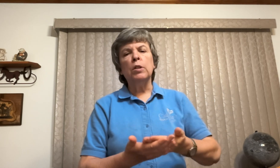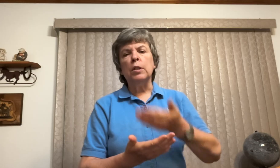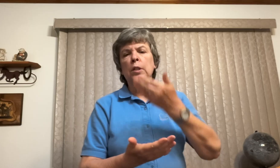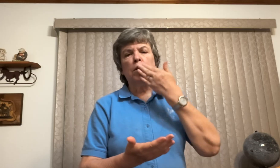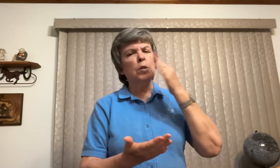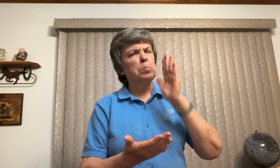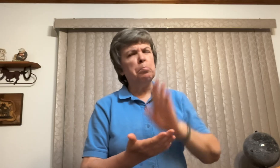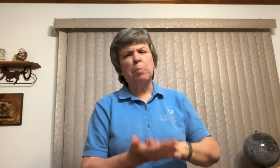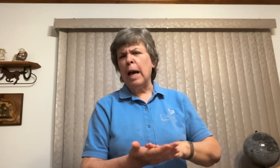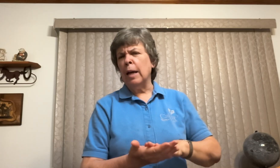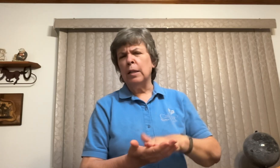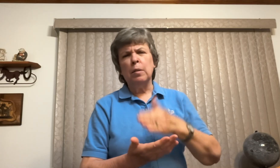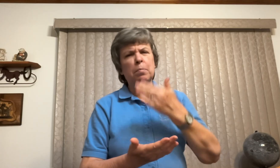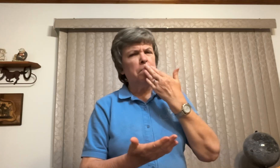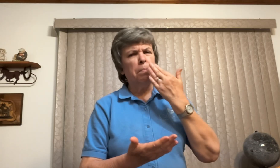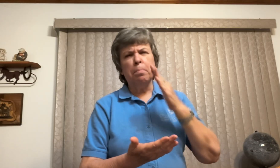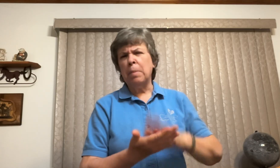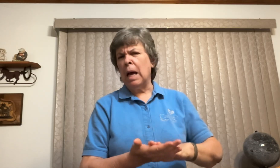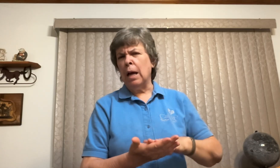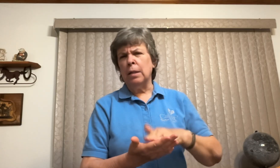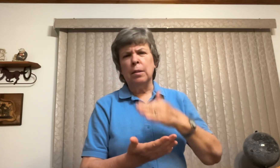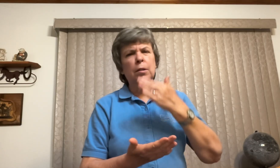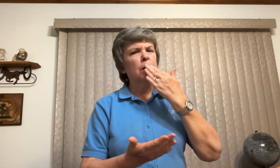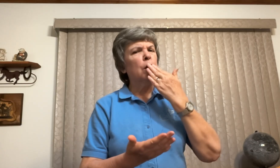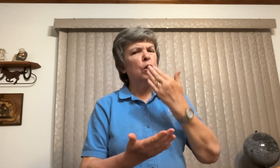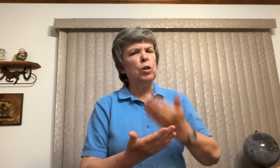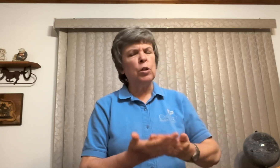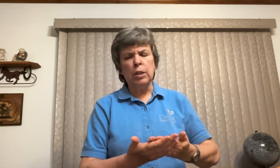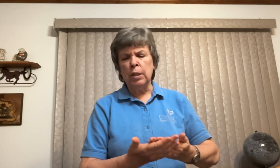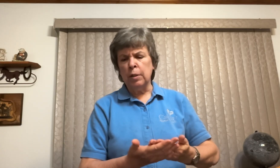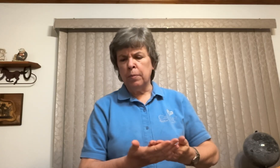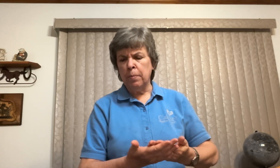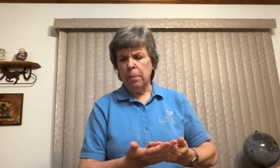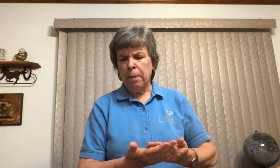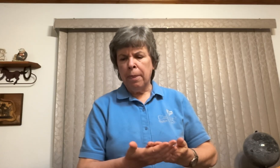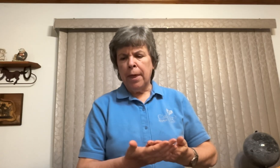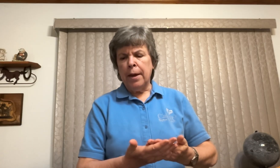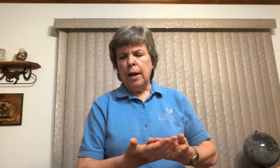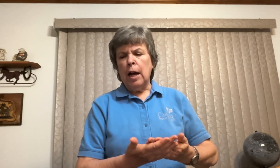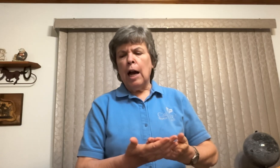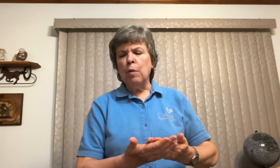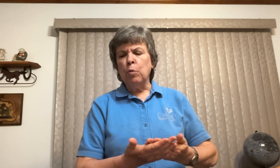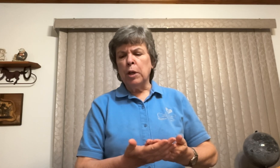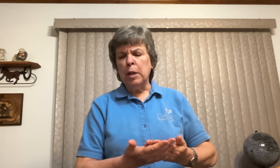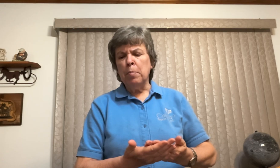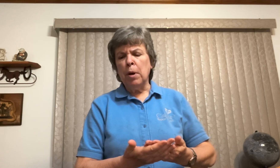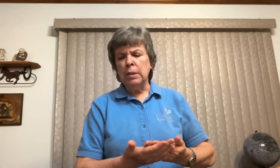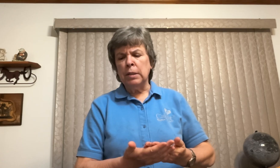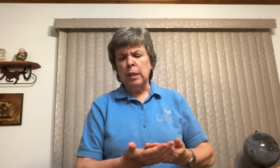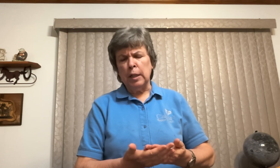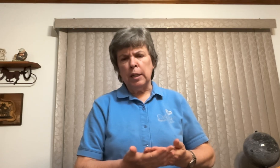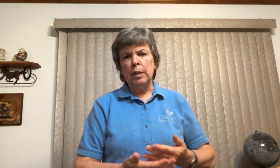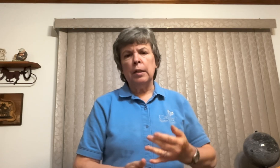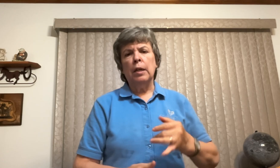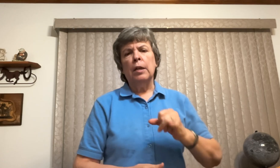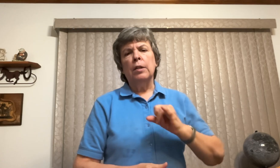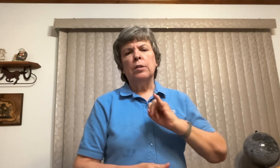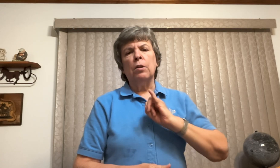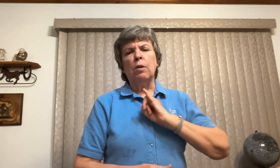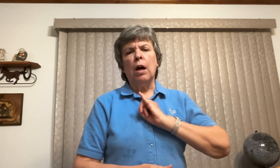and this is bad, bad, good. I will keep on singing. So